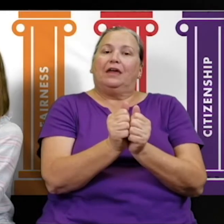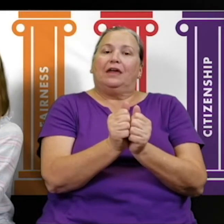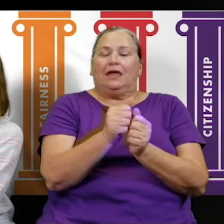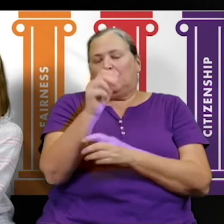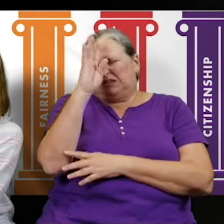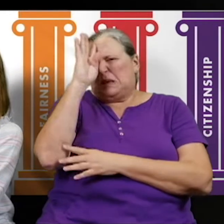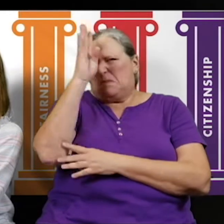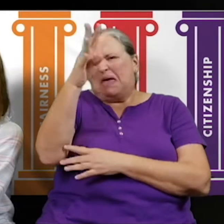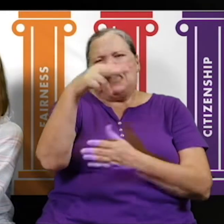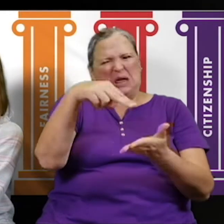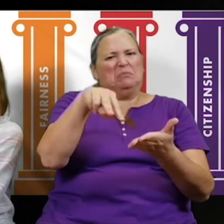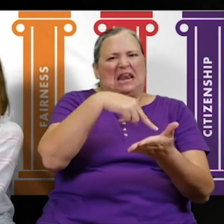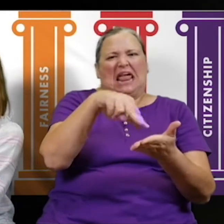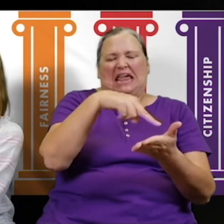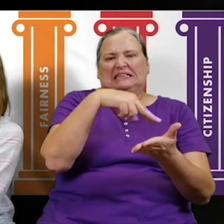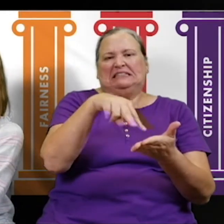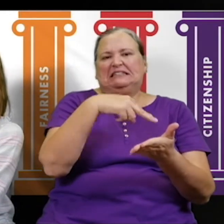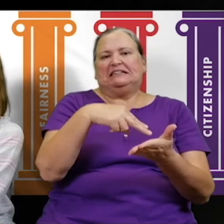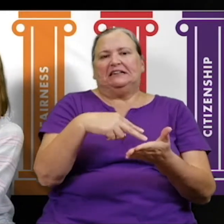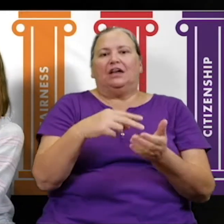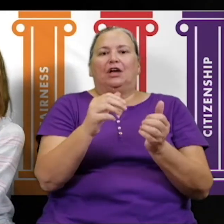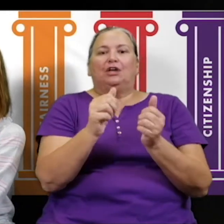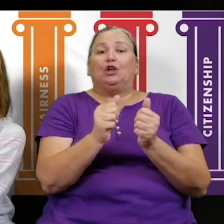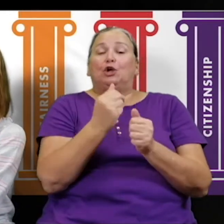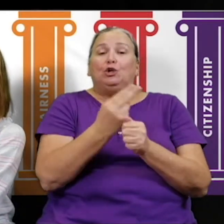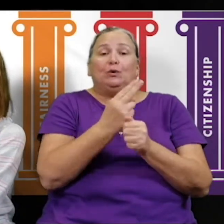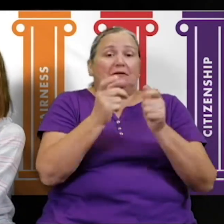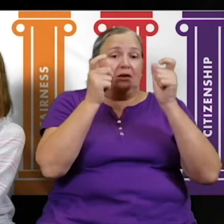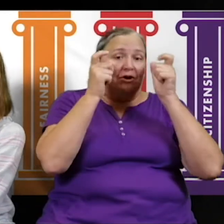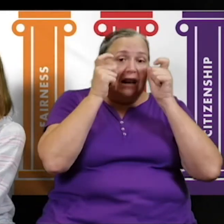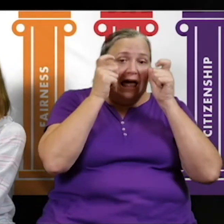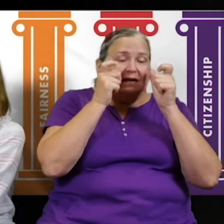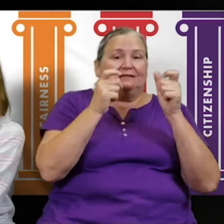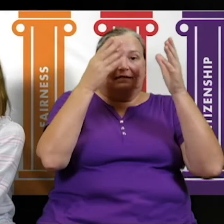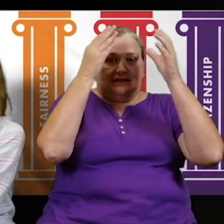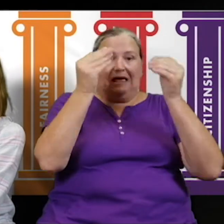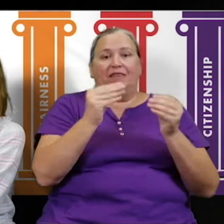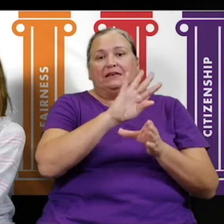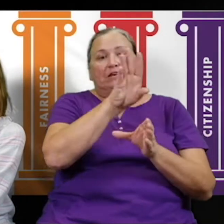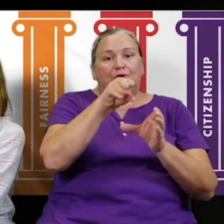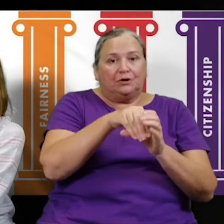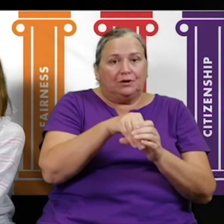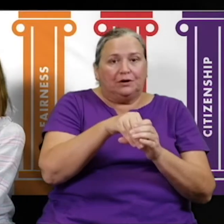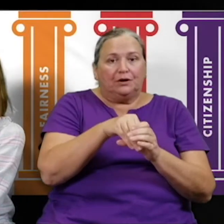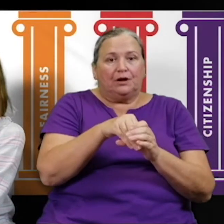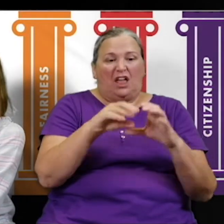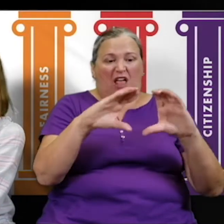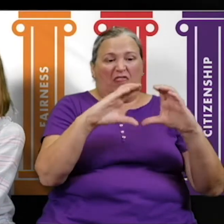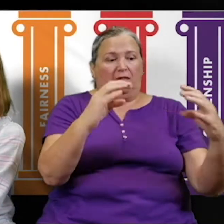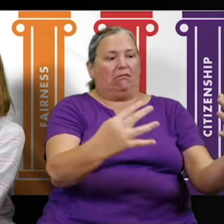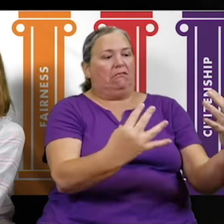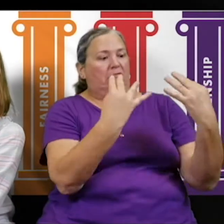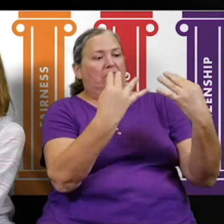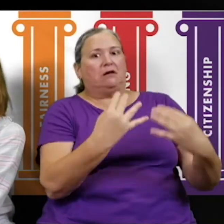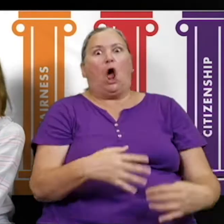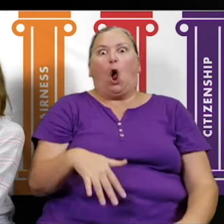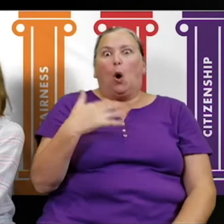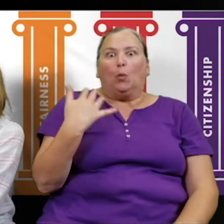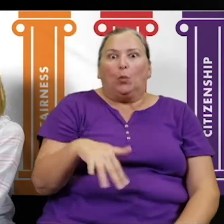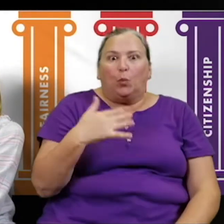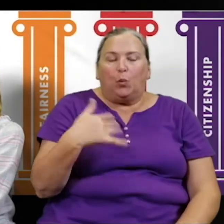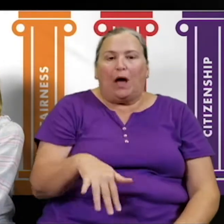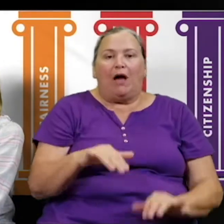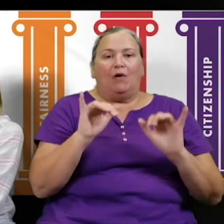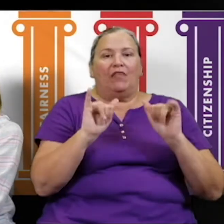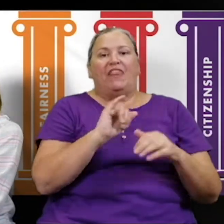interpretive dance," said Lily. Mr. Slinger joined in. "Wow," said the entire class. That was just